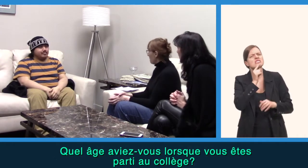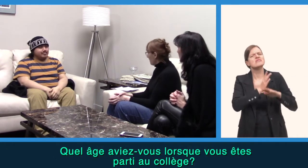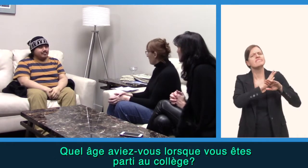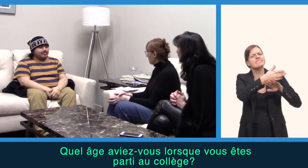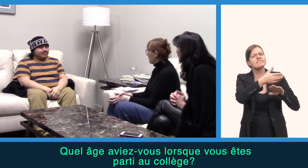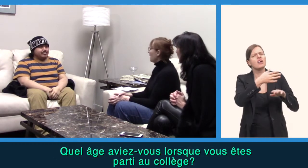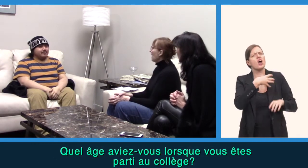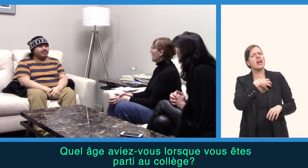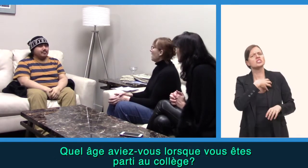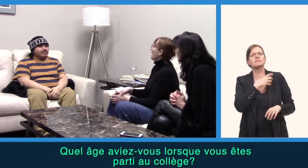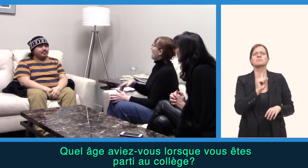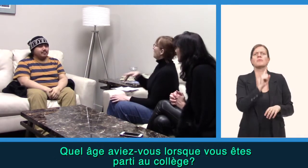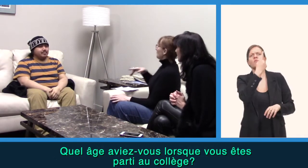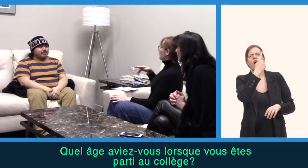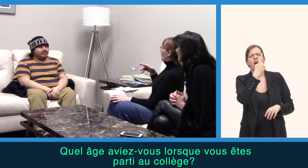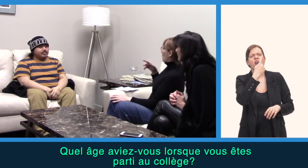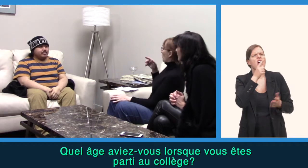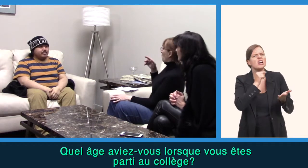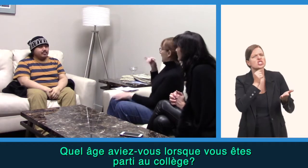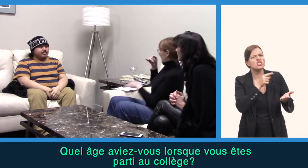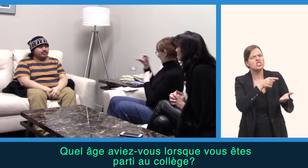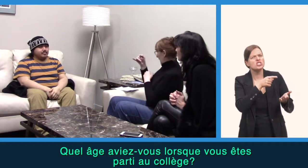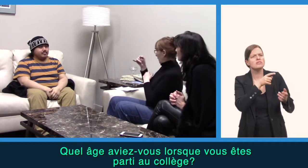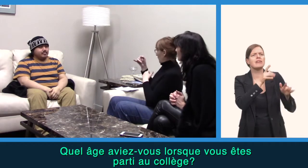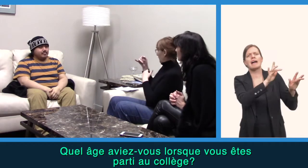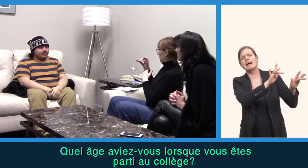left Iqaluit to go to college?